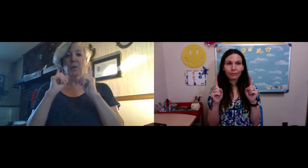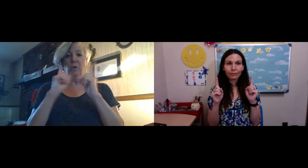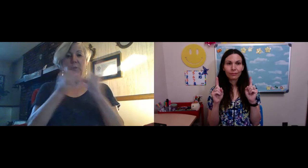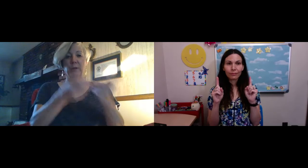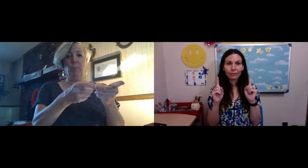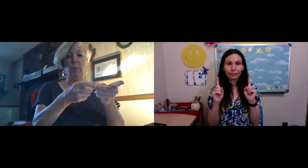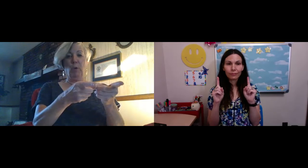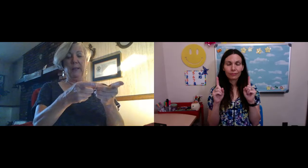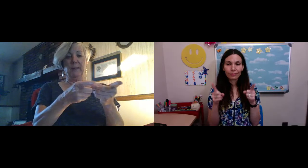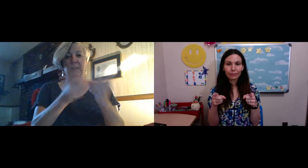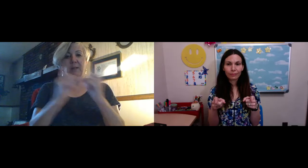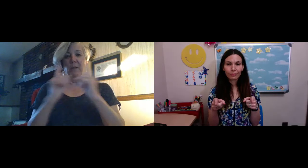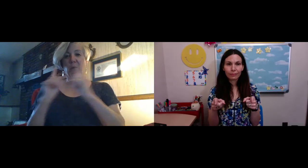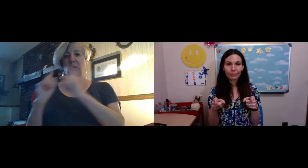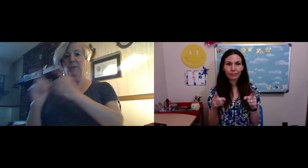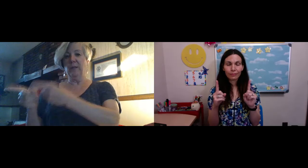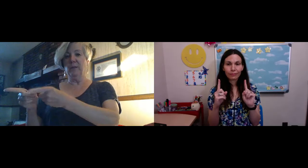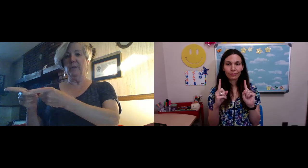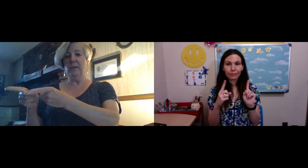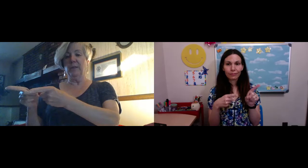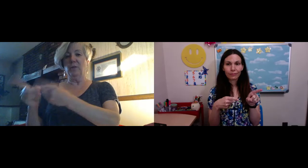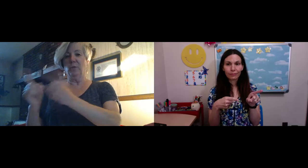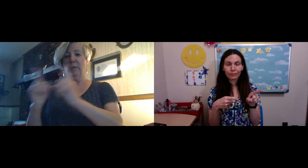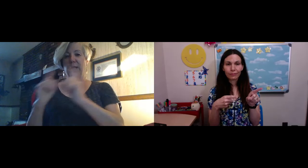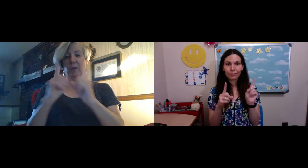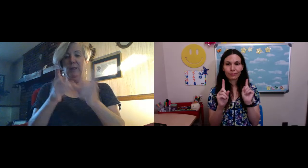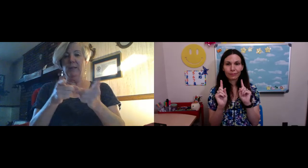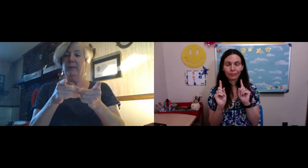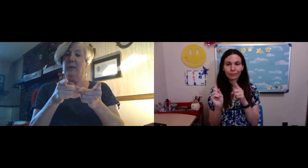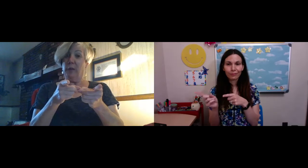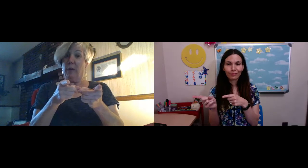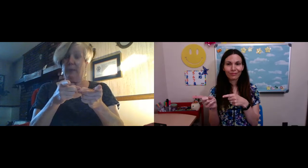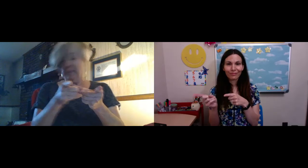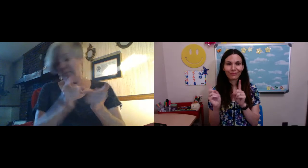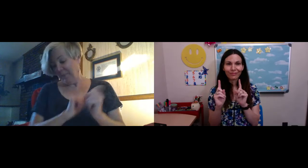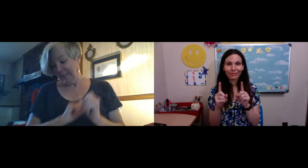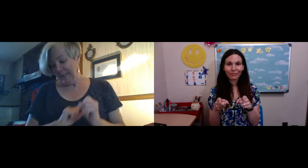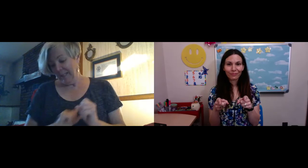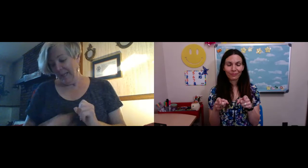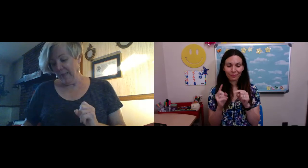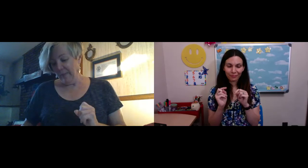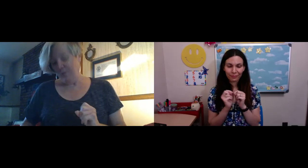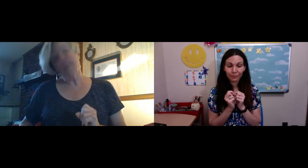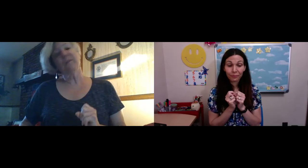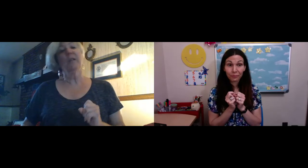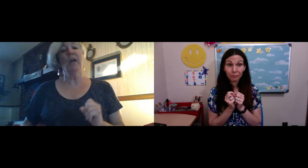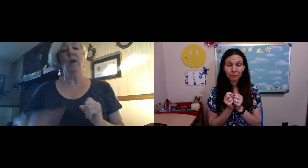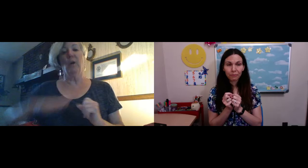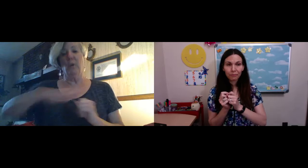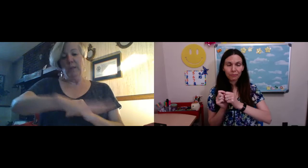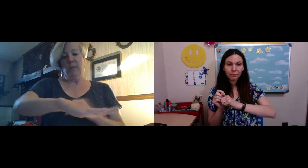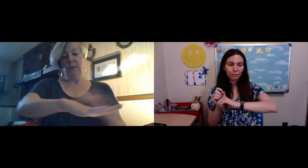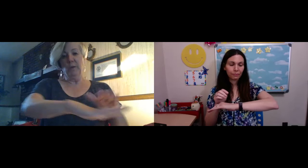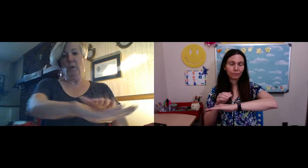and you're going to point those fingers in the direction that you're going. And then for